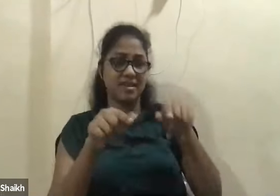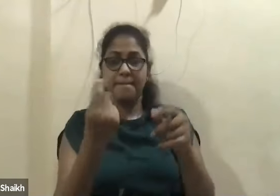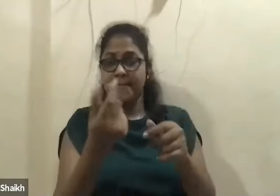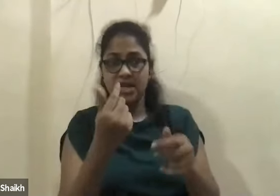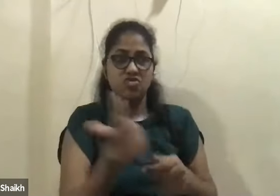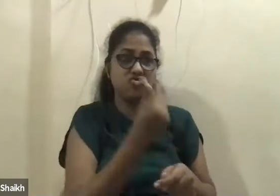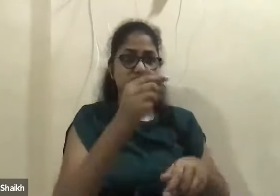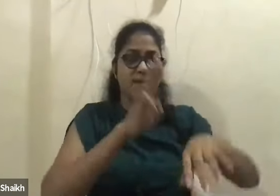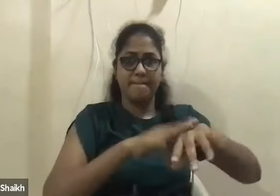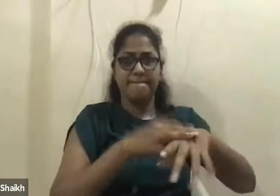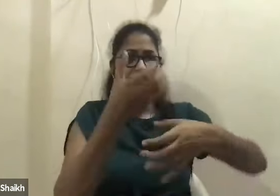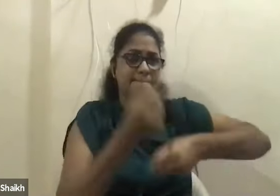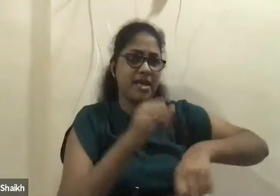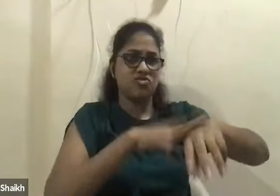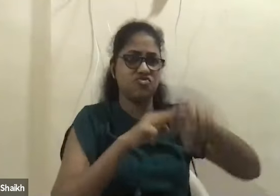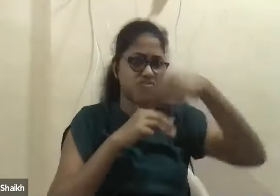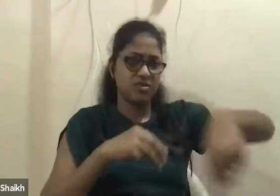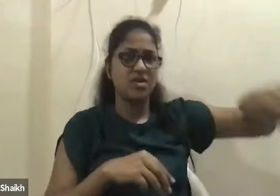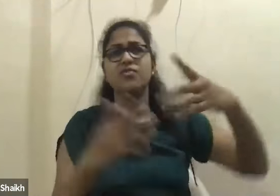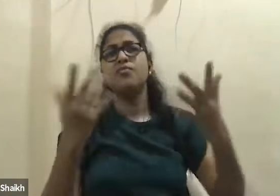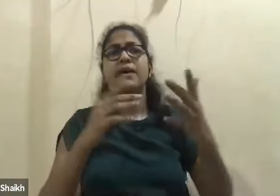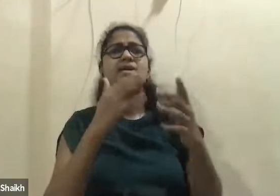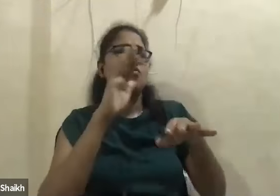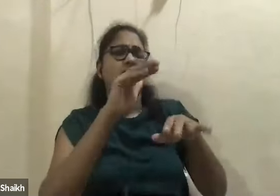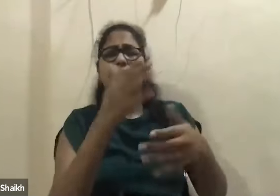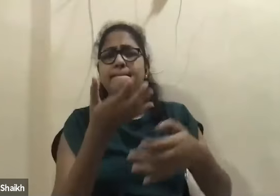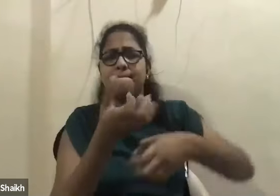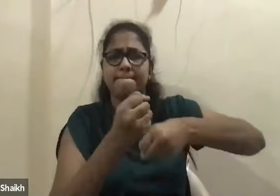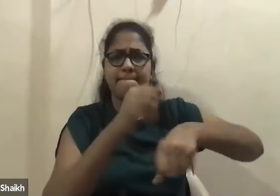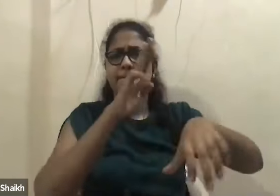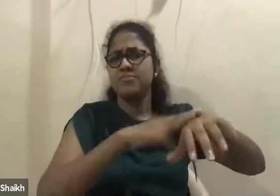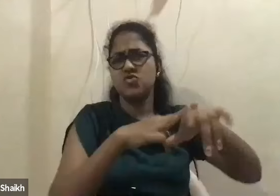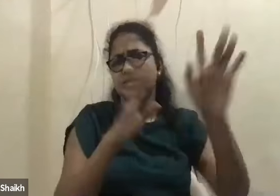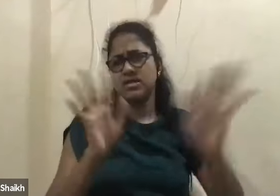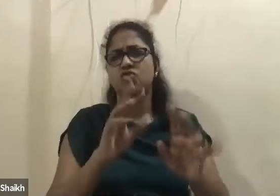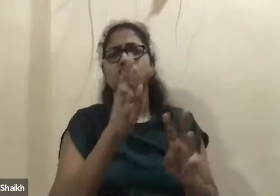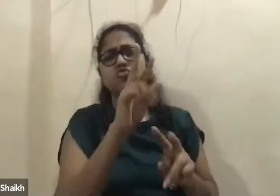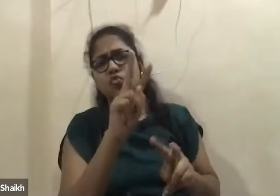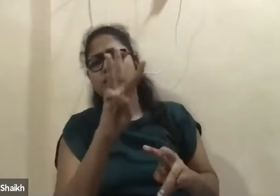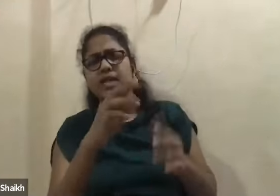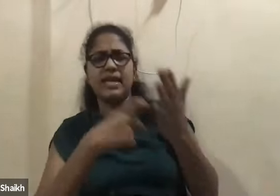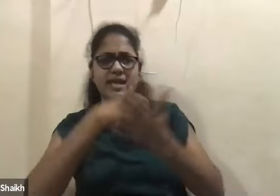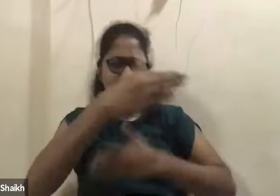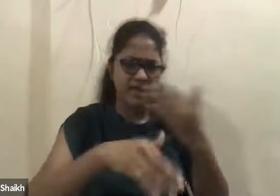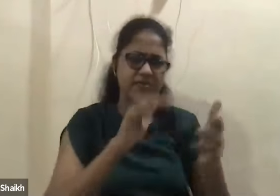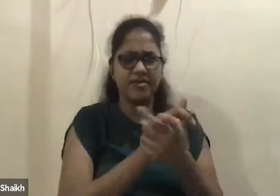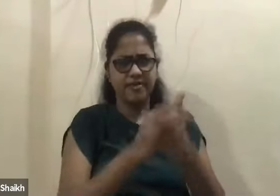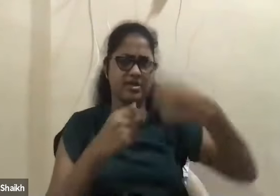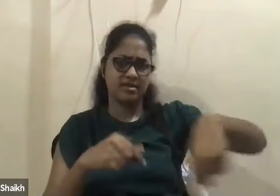call them trustees, but our friends and relatives, 2 or 3 people who can take care of those funds and use it for